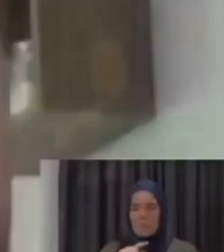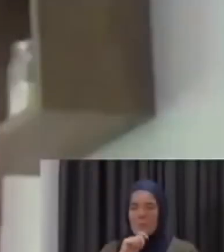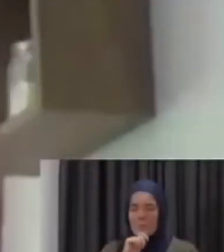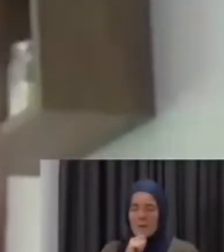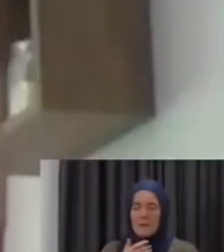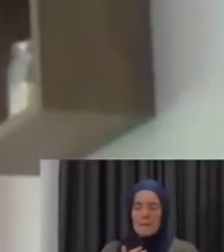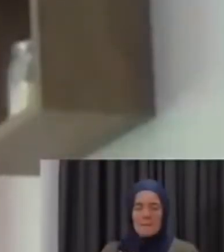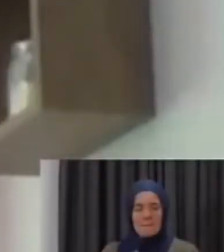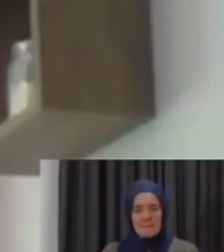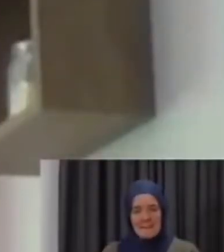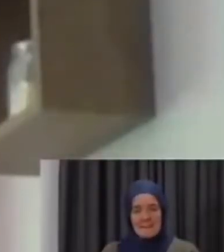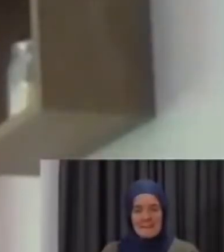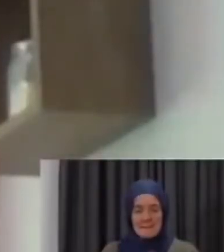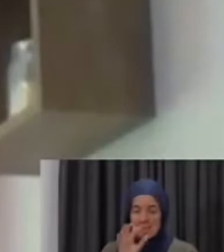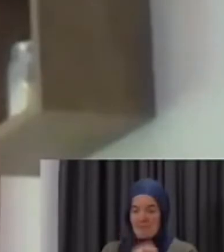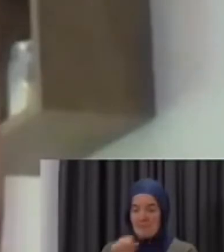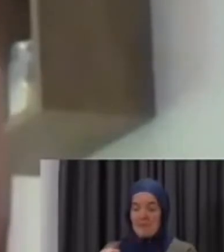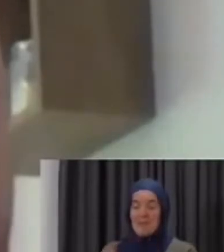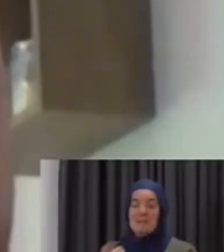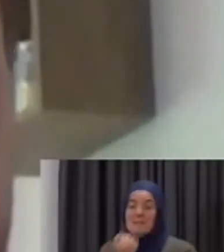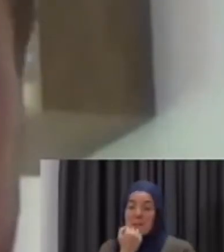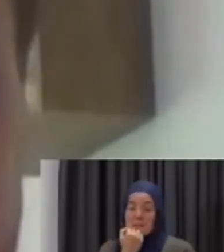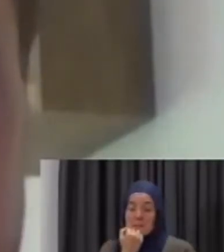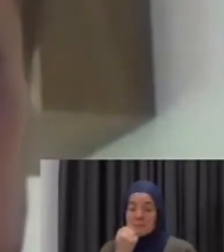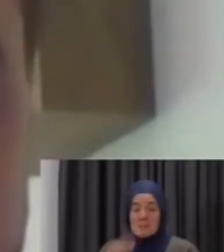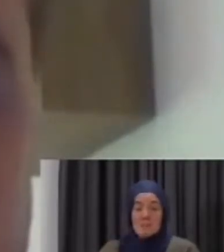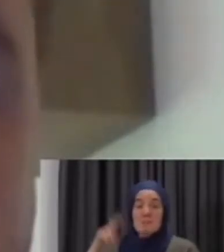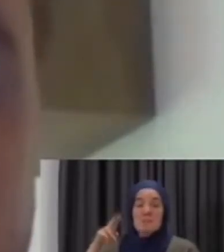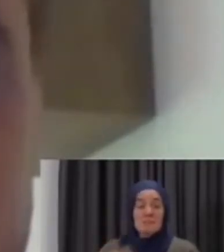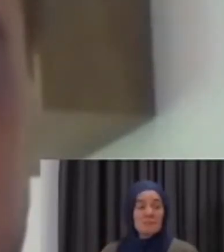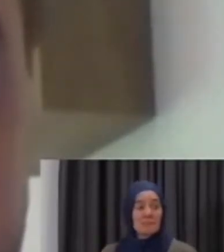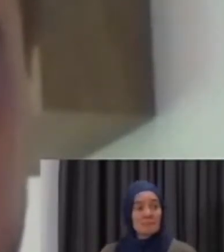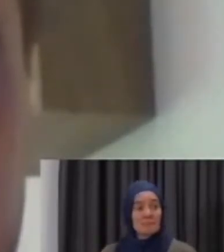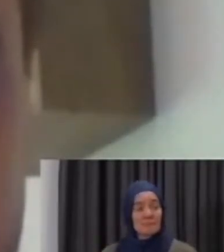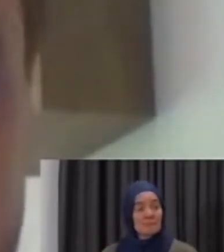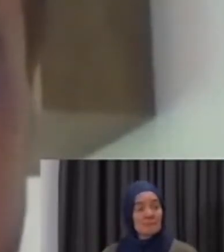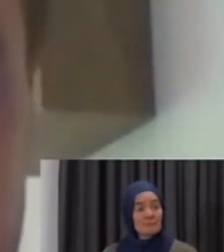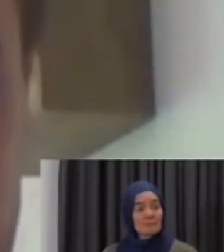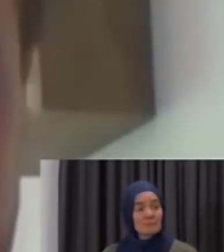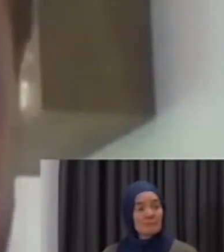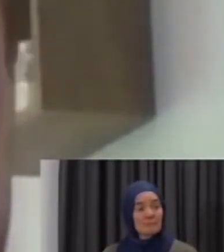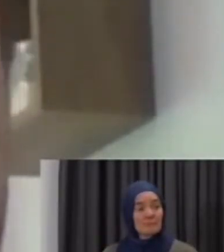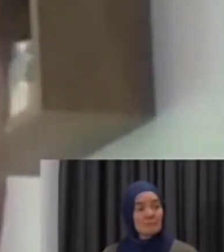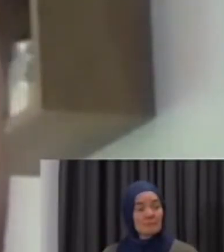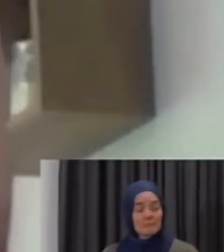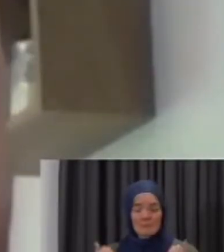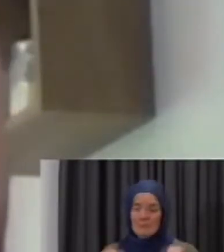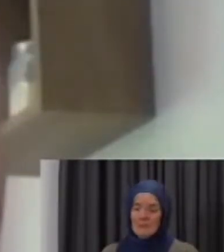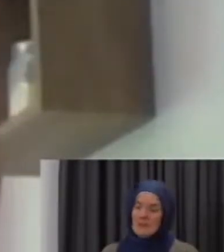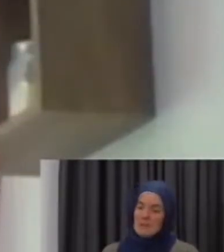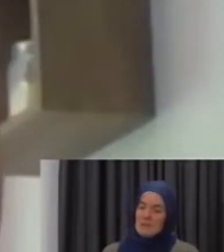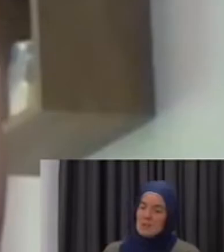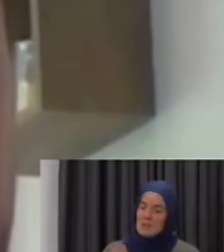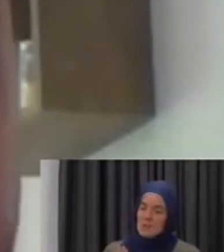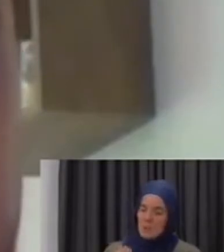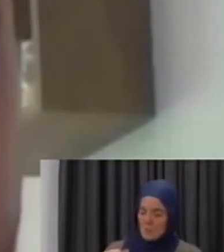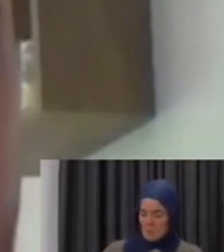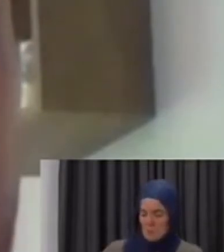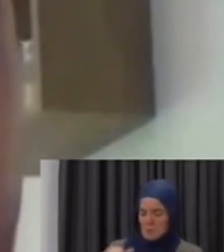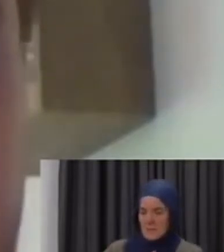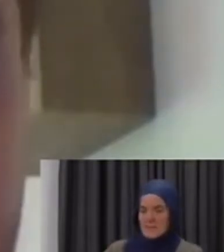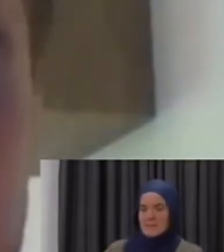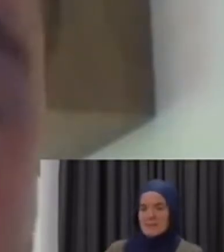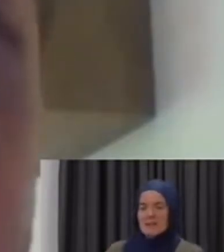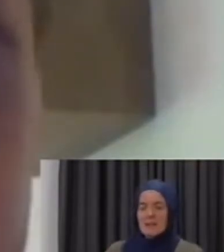Thank you. And secondly, I understand that a new clinical pathway is being developed, which will allow people to be treated at